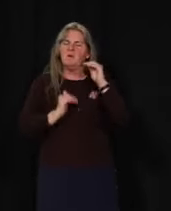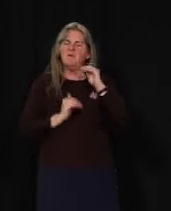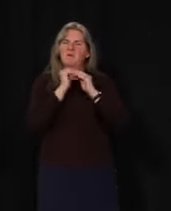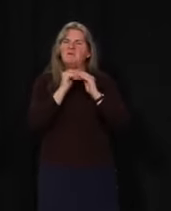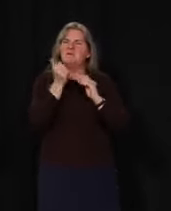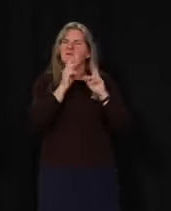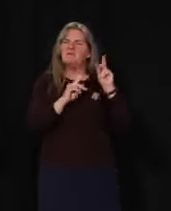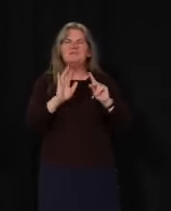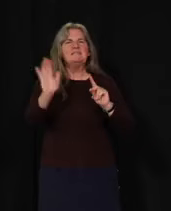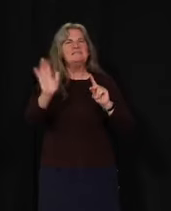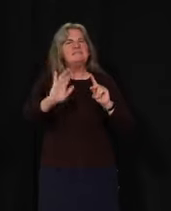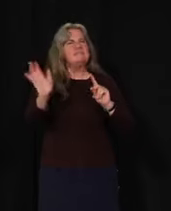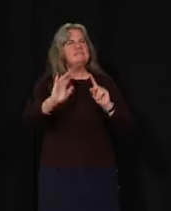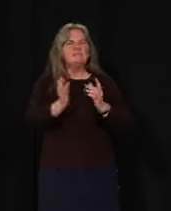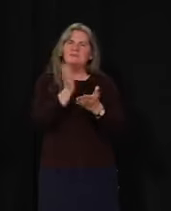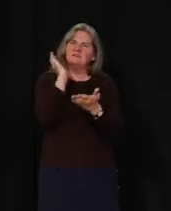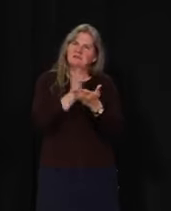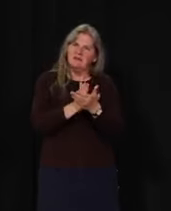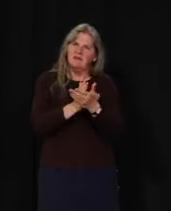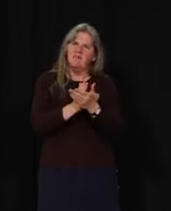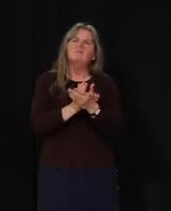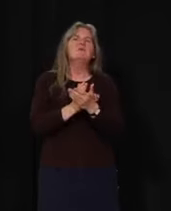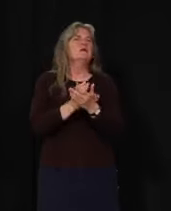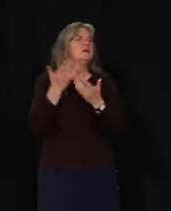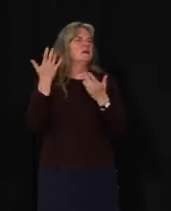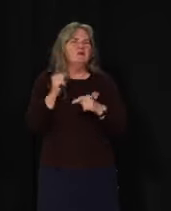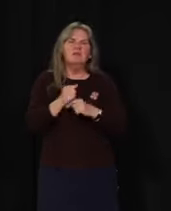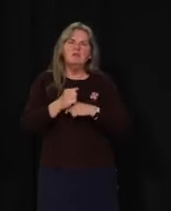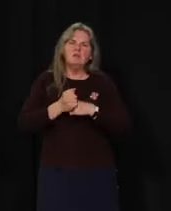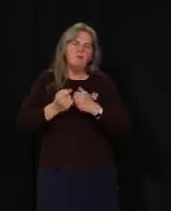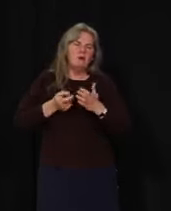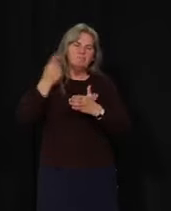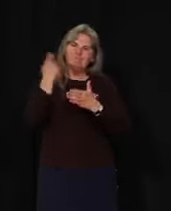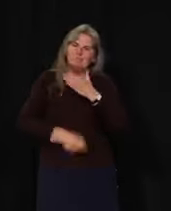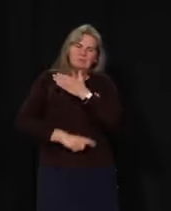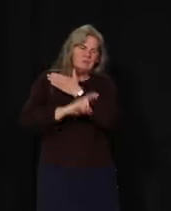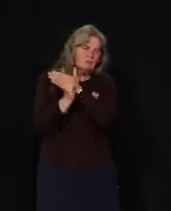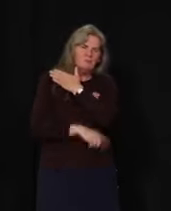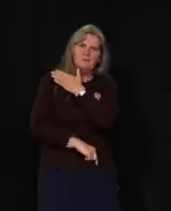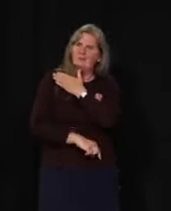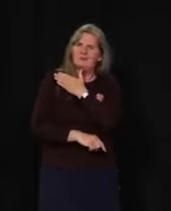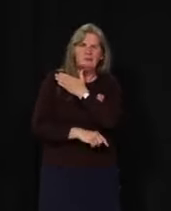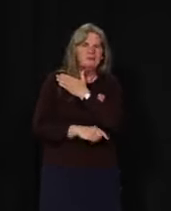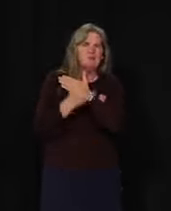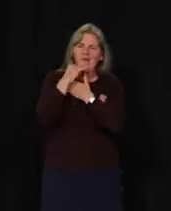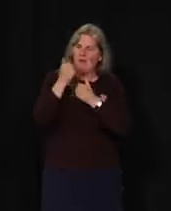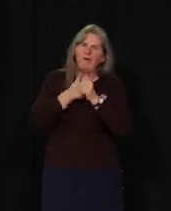limit. This must stop, and enforcement of non-compliance with direction will happen.